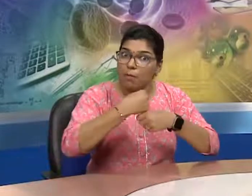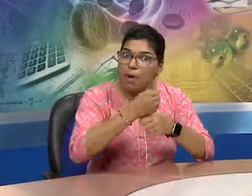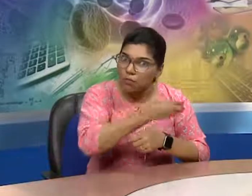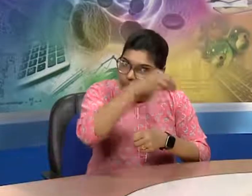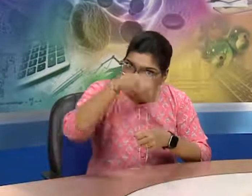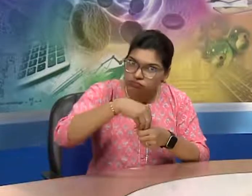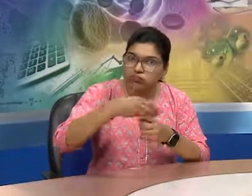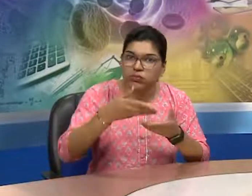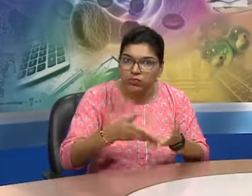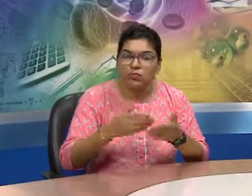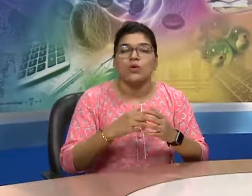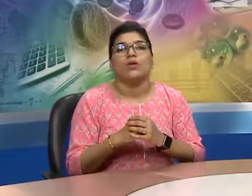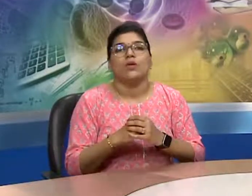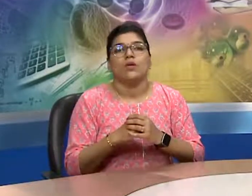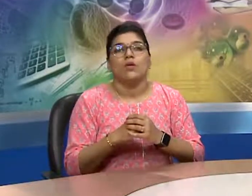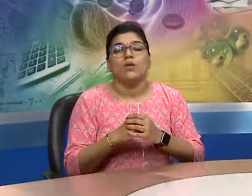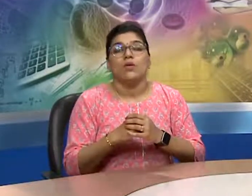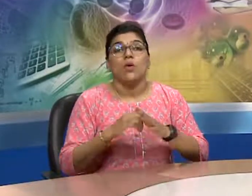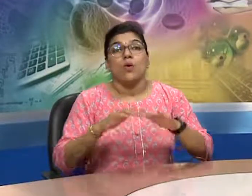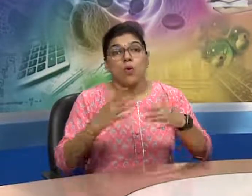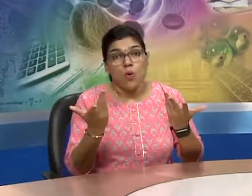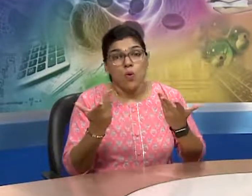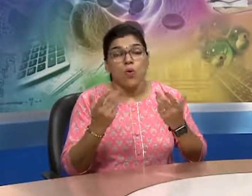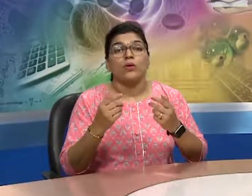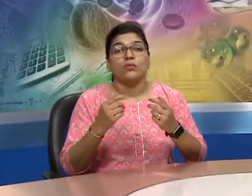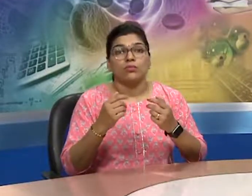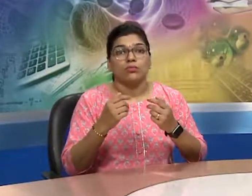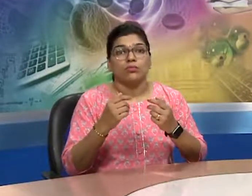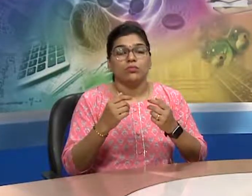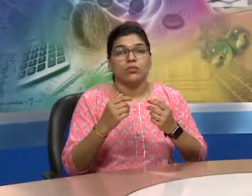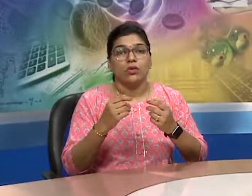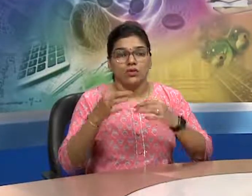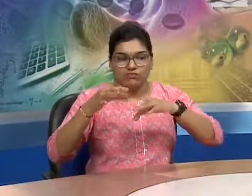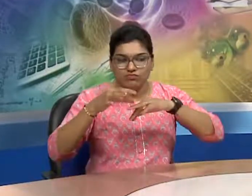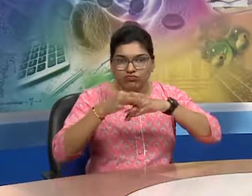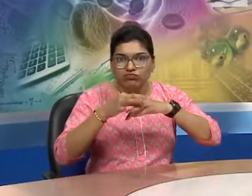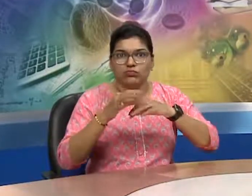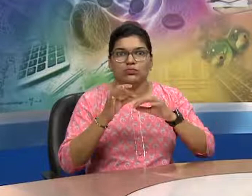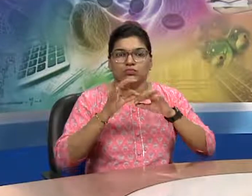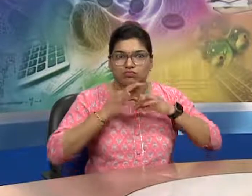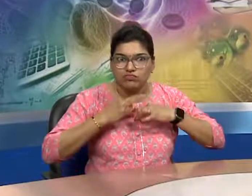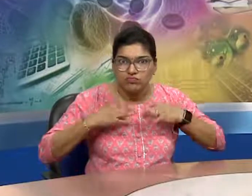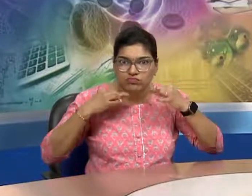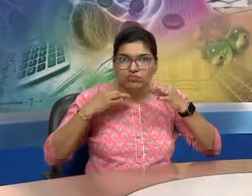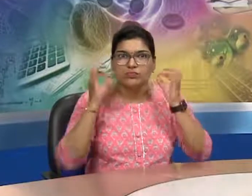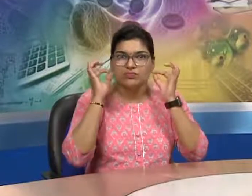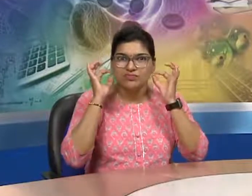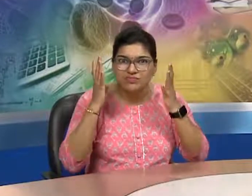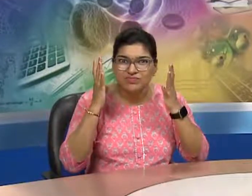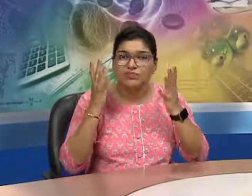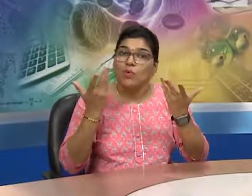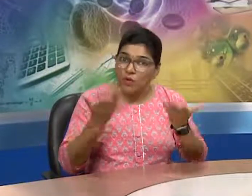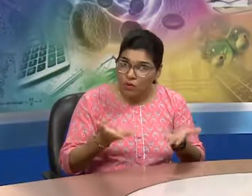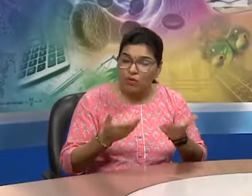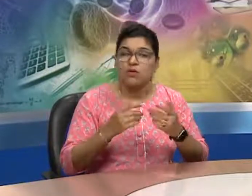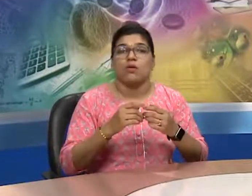are different kinds of things, utensils, items which are made from all